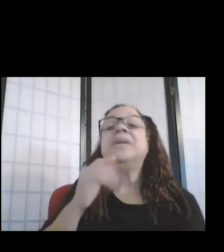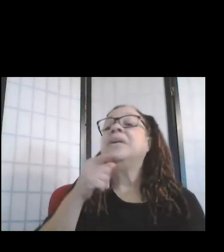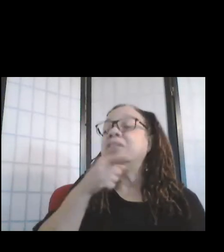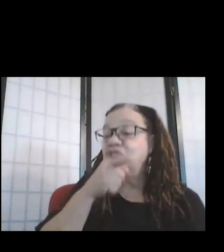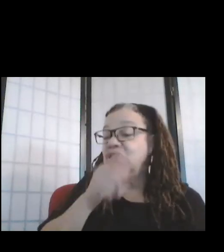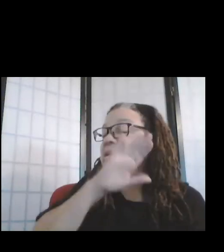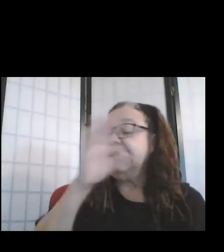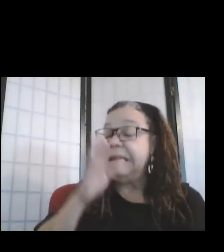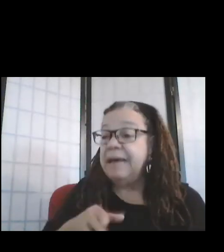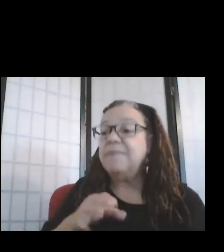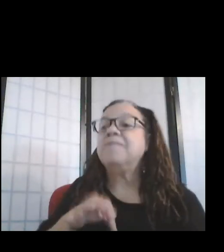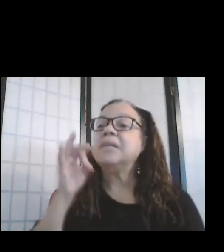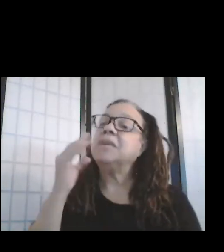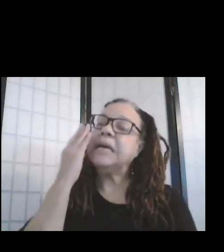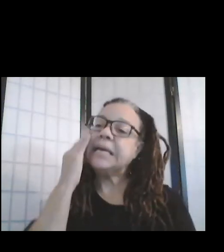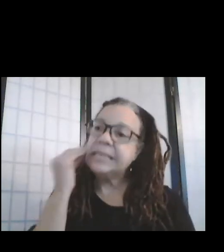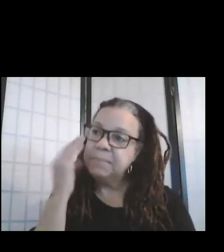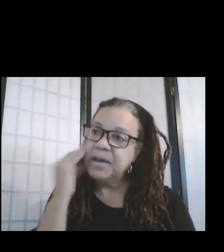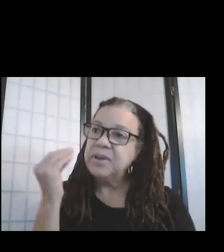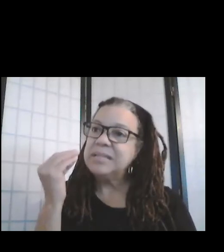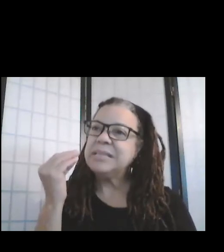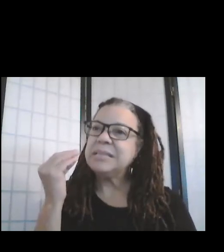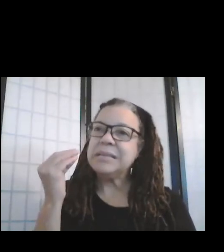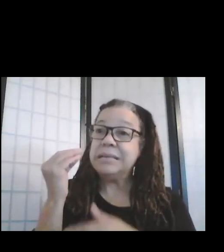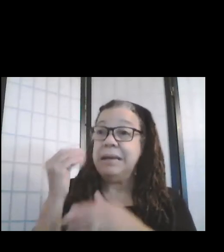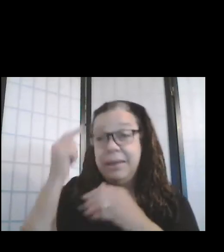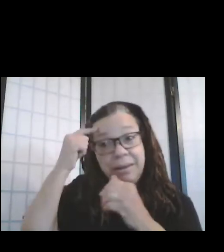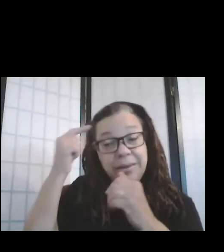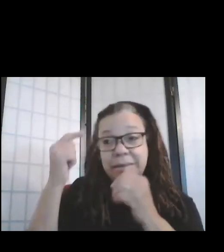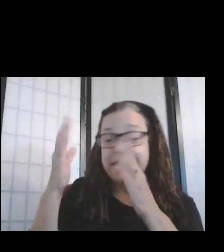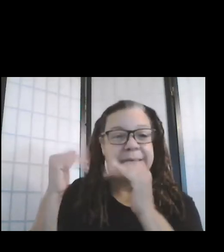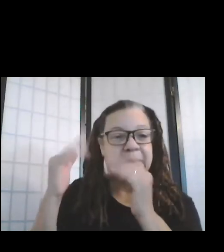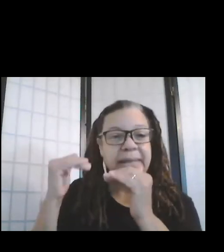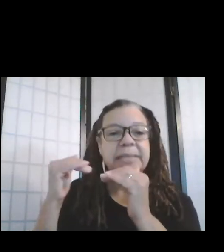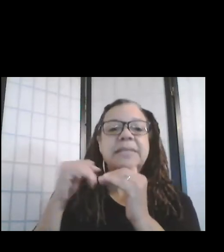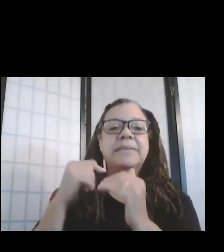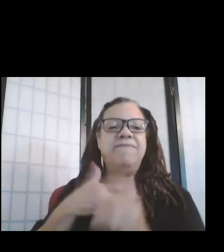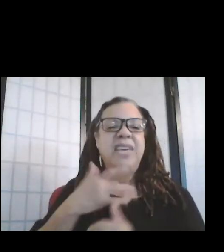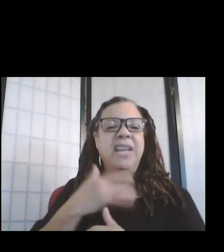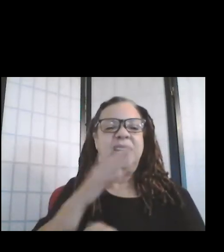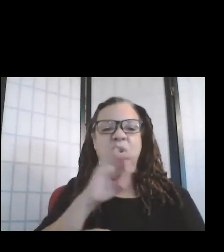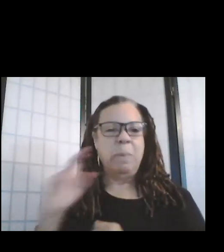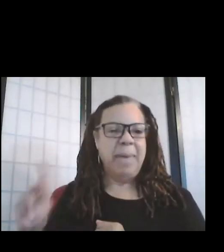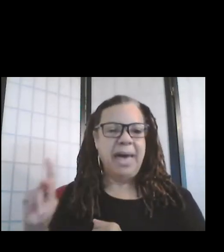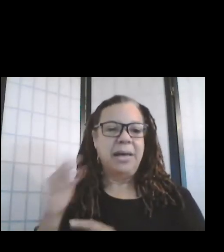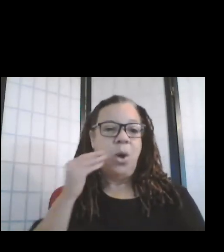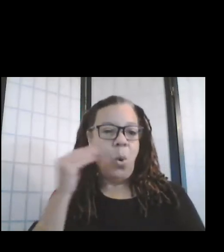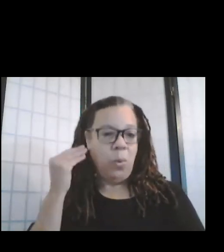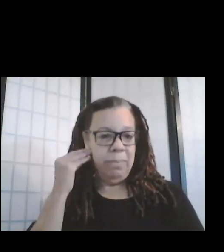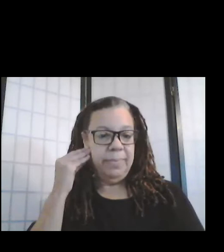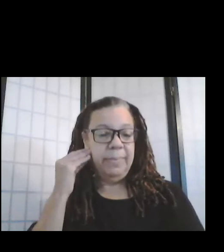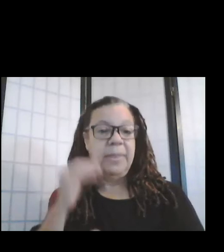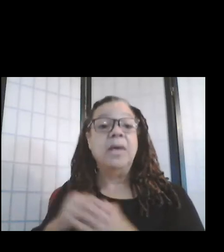finds herself experiencing an unexpected sense of return. On the final day